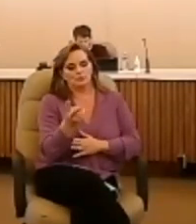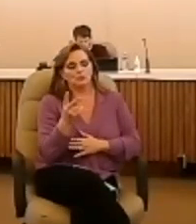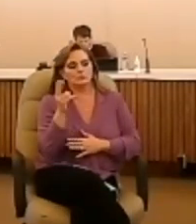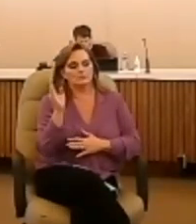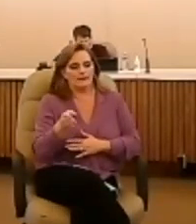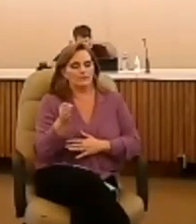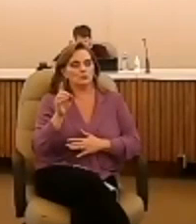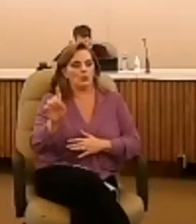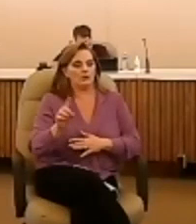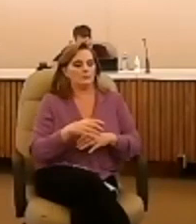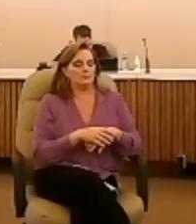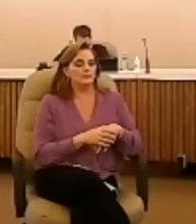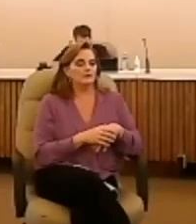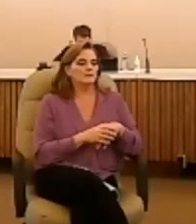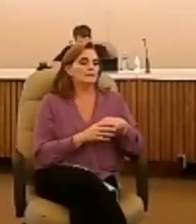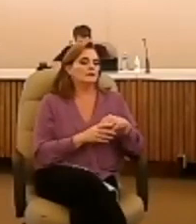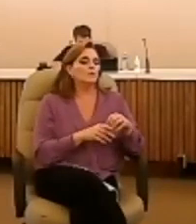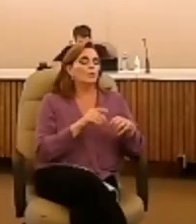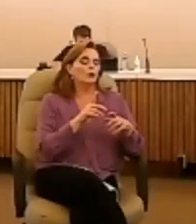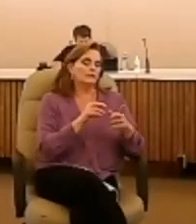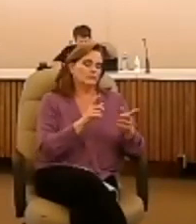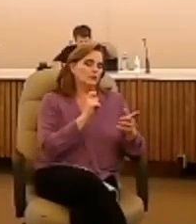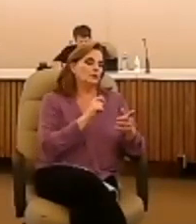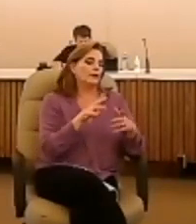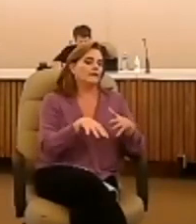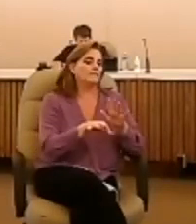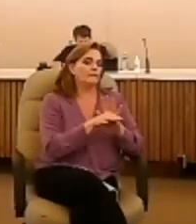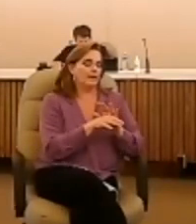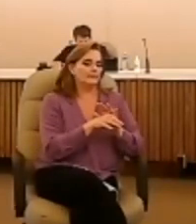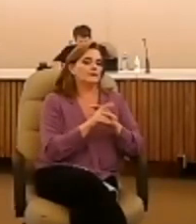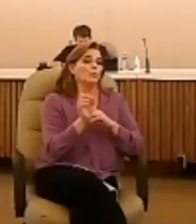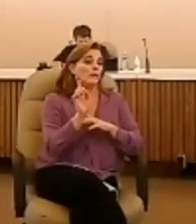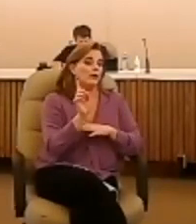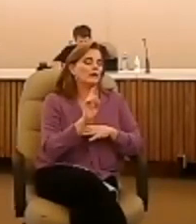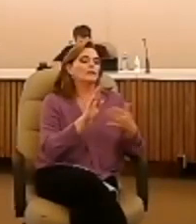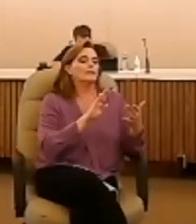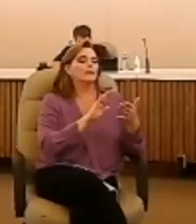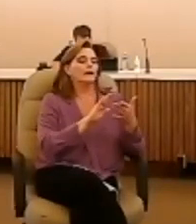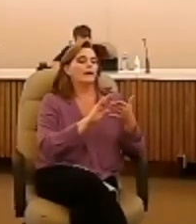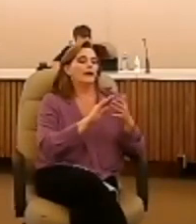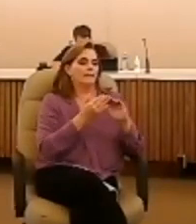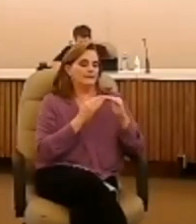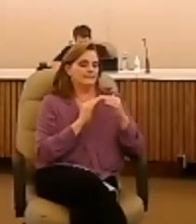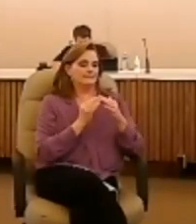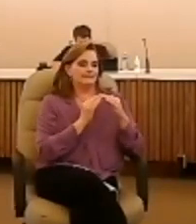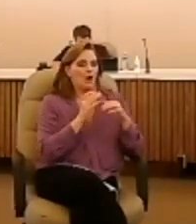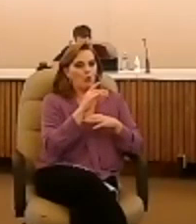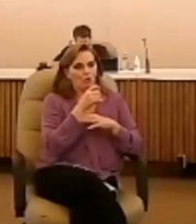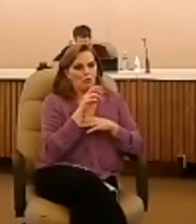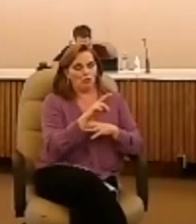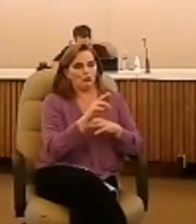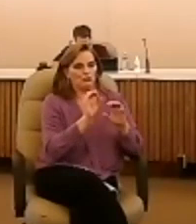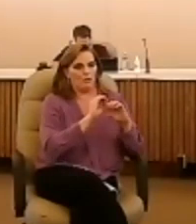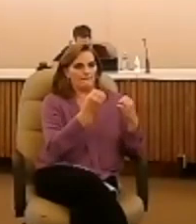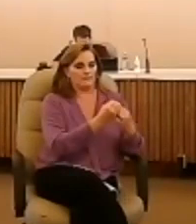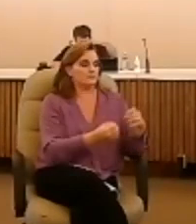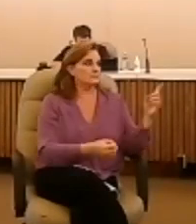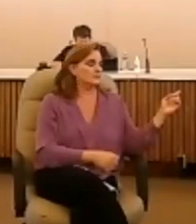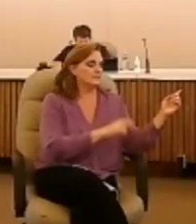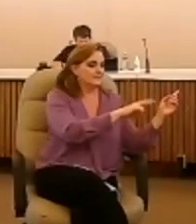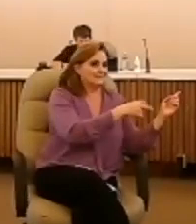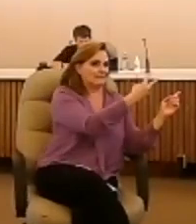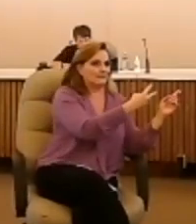174.03-2-1.122, or as more particularly described in plans and file at the town clerk's office. Second.